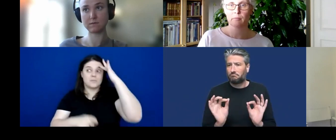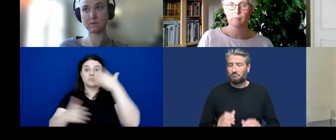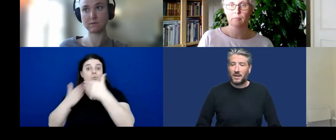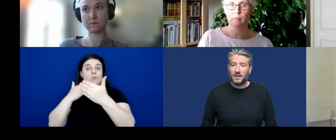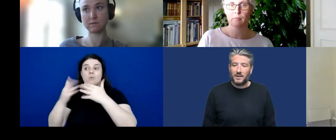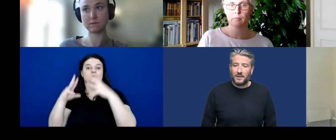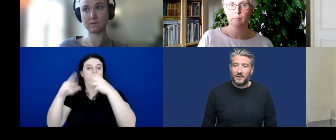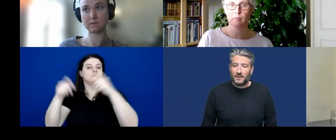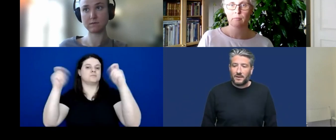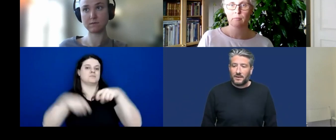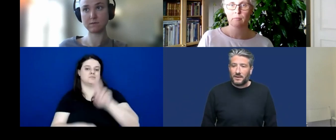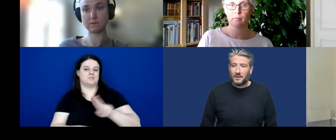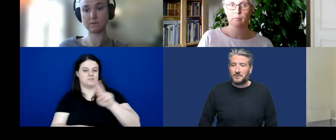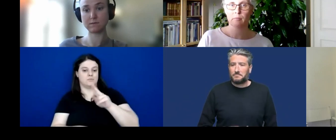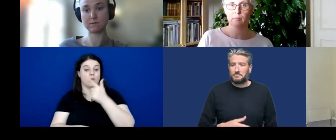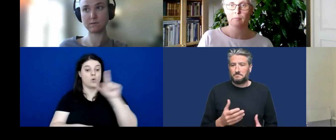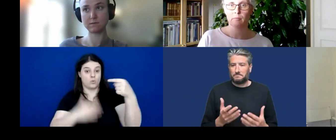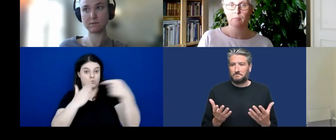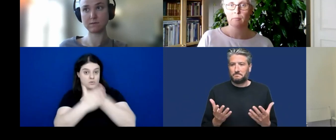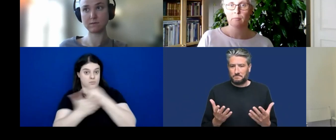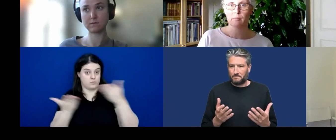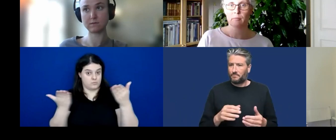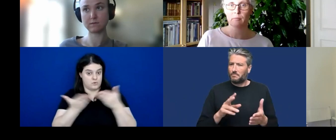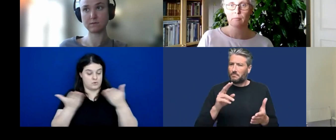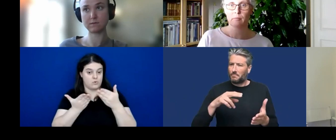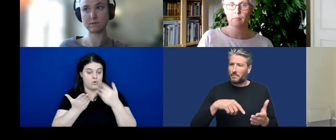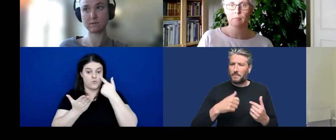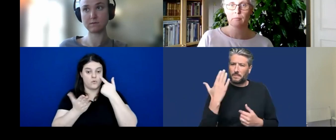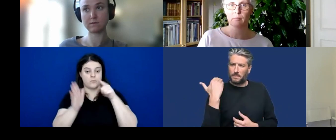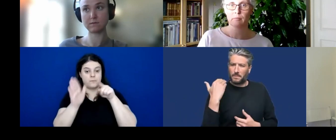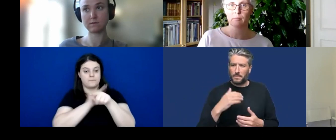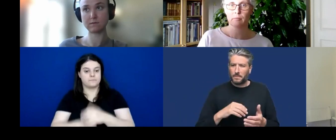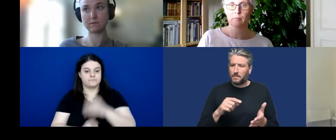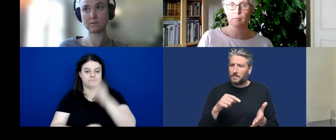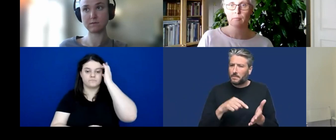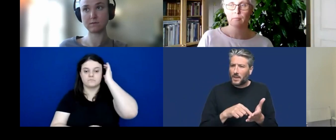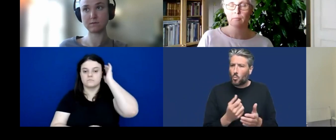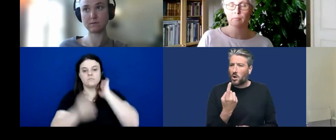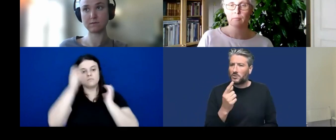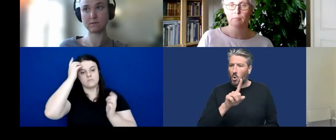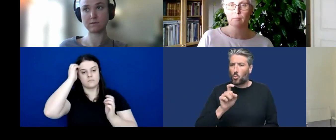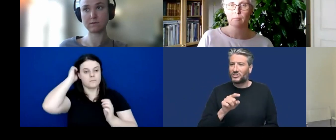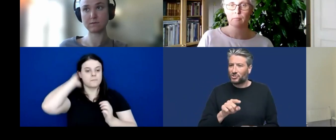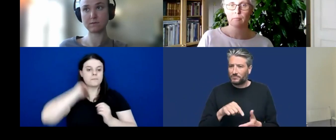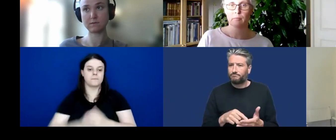I saw a question coming up in our brainstorming session, actually, what is